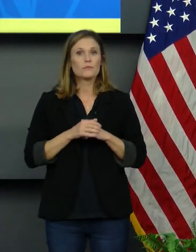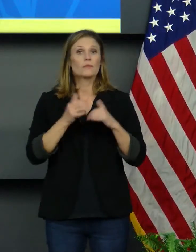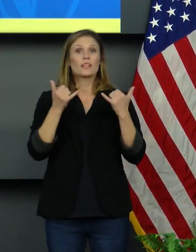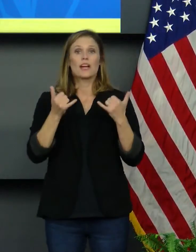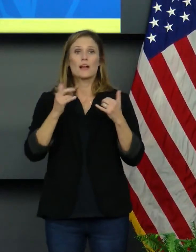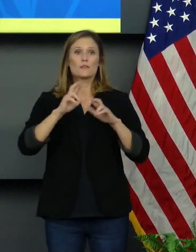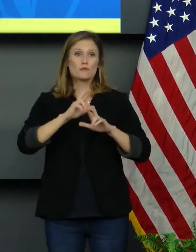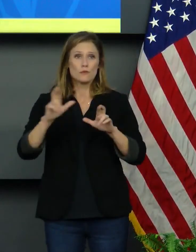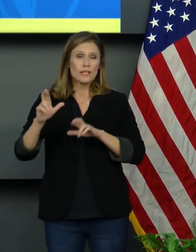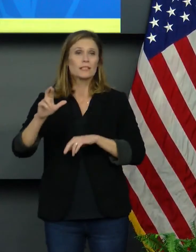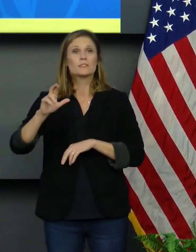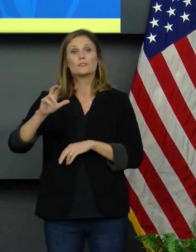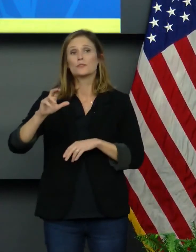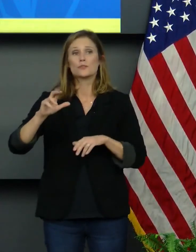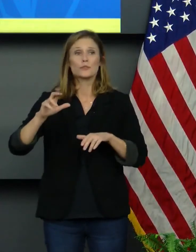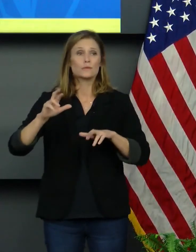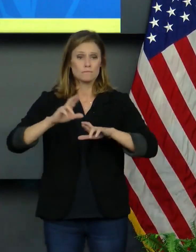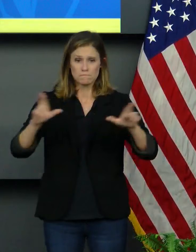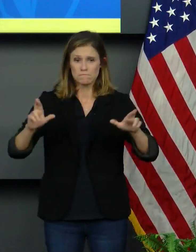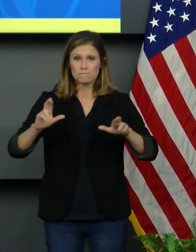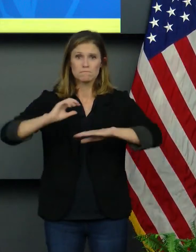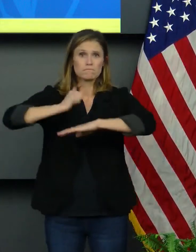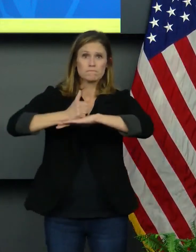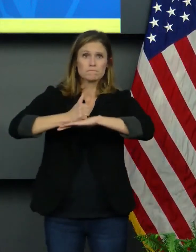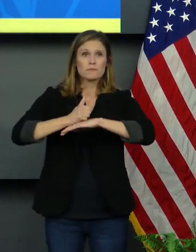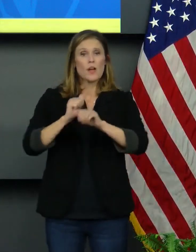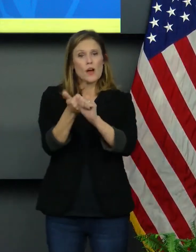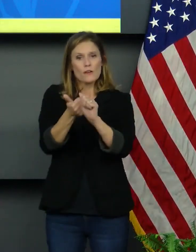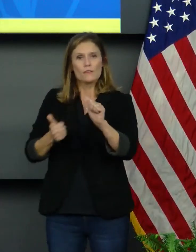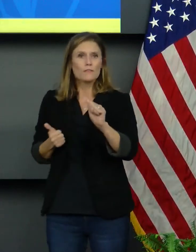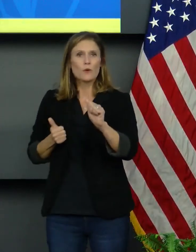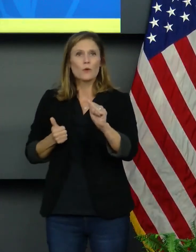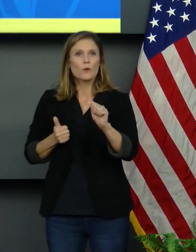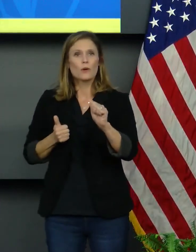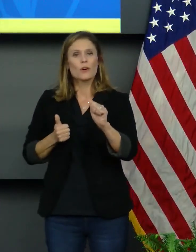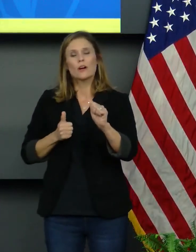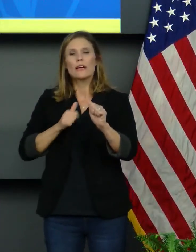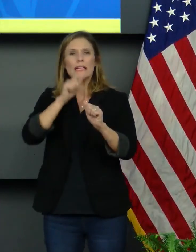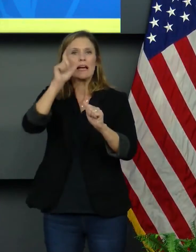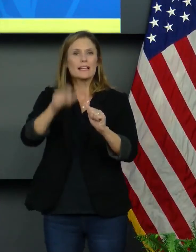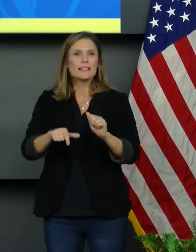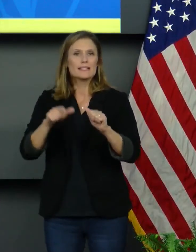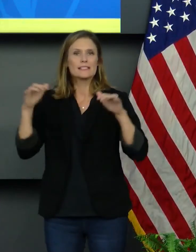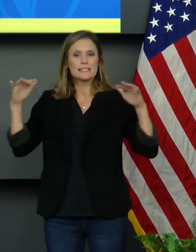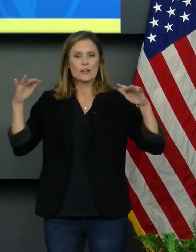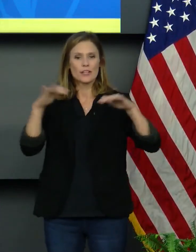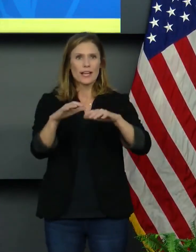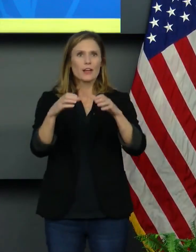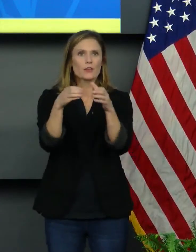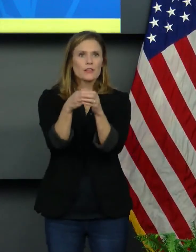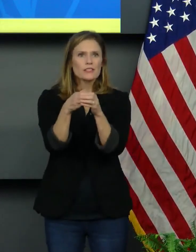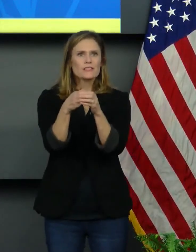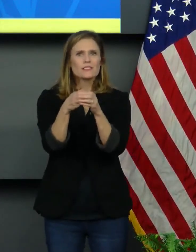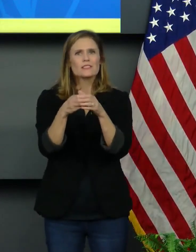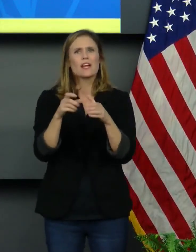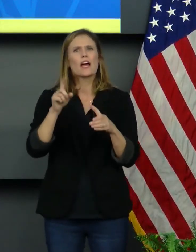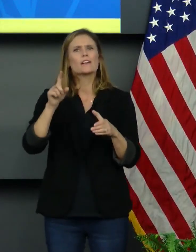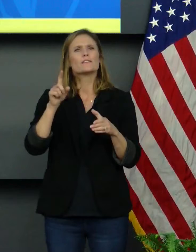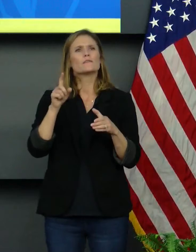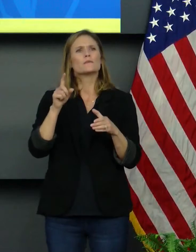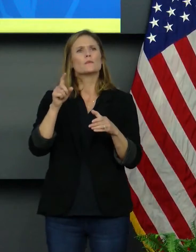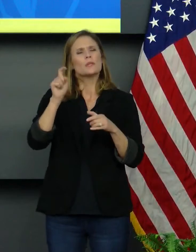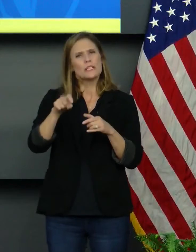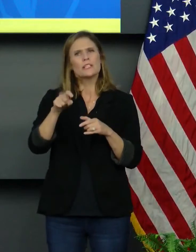hunker down. We need to avoid unnecessary gatherings and go back to being just around